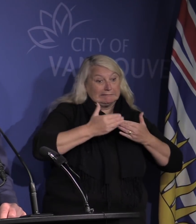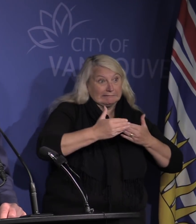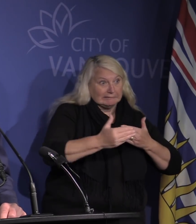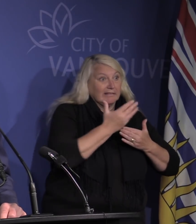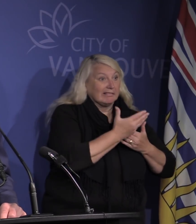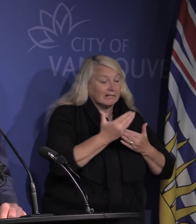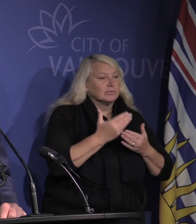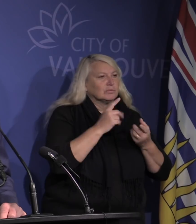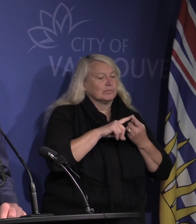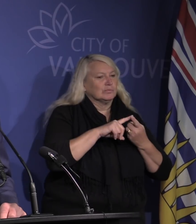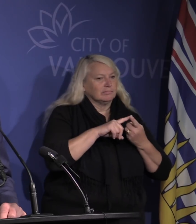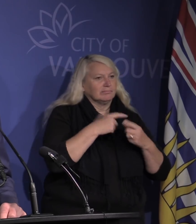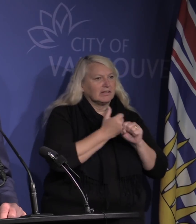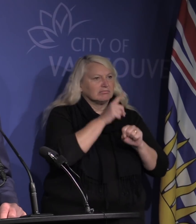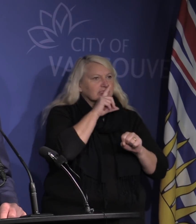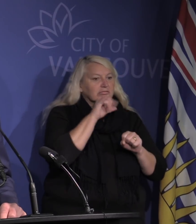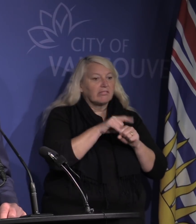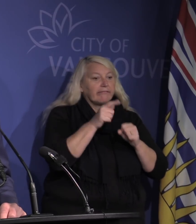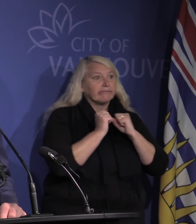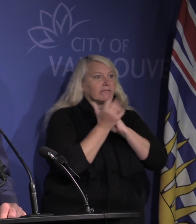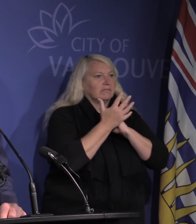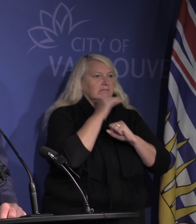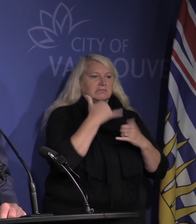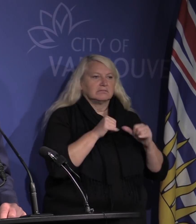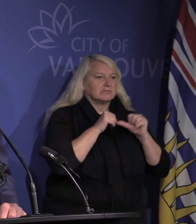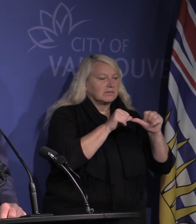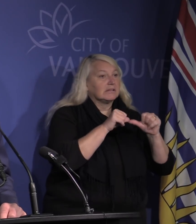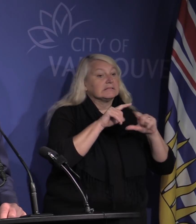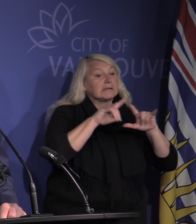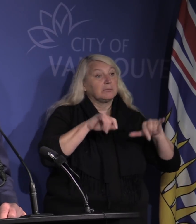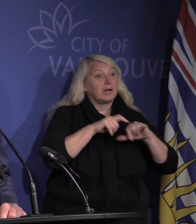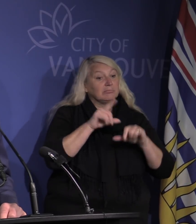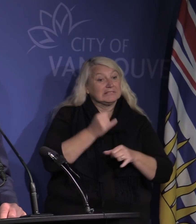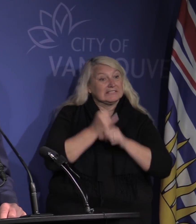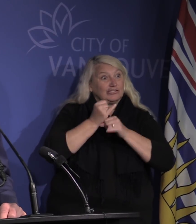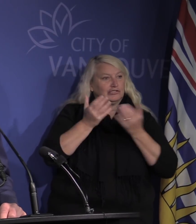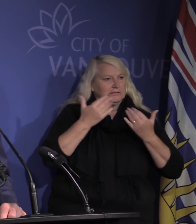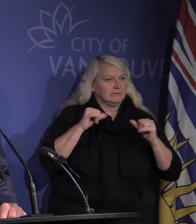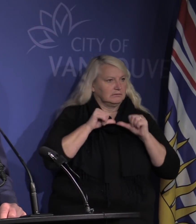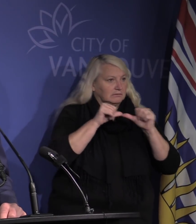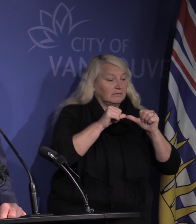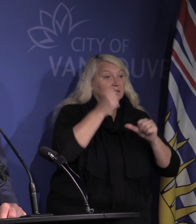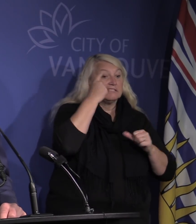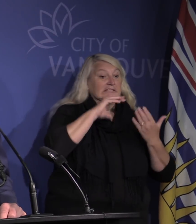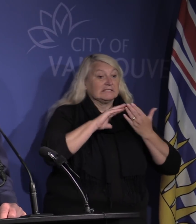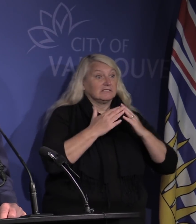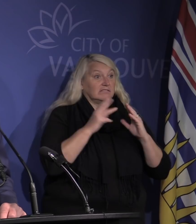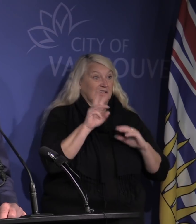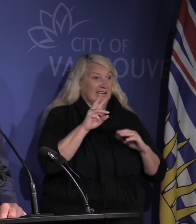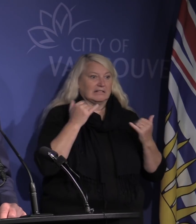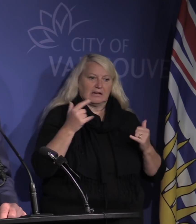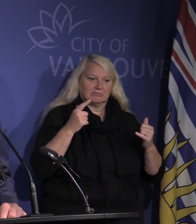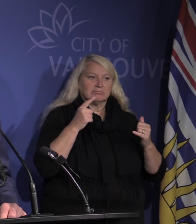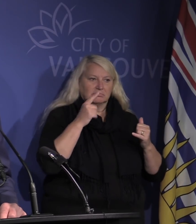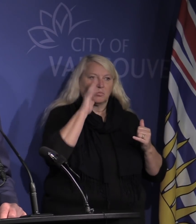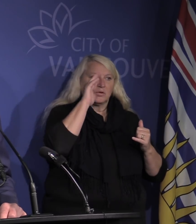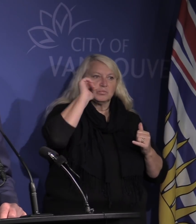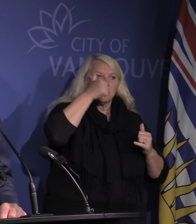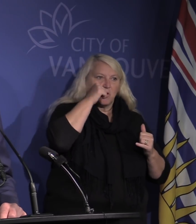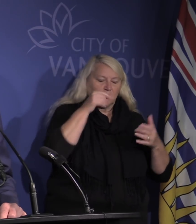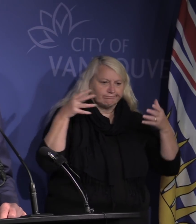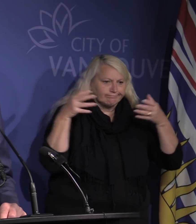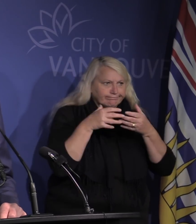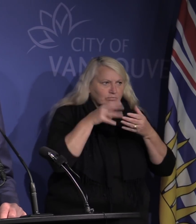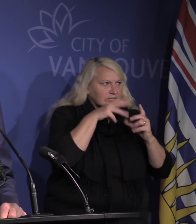while ensuring that essential services are continued. City Council is tracking this matter closely and will be meeting tomorrow formally to address the